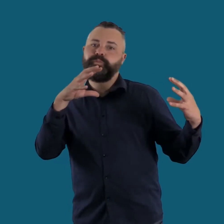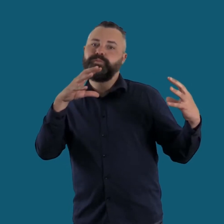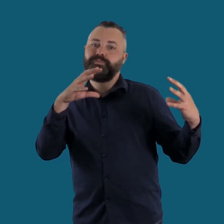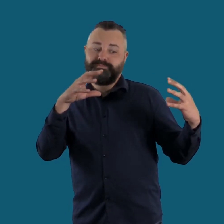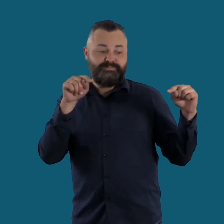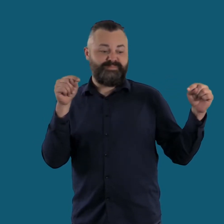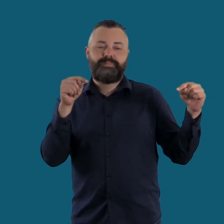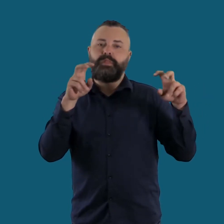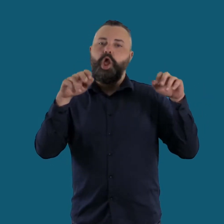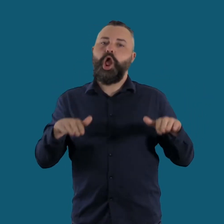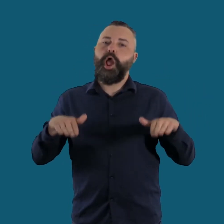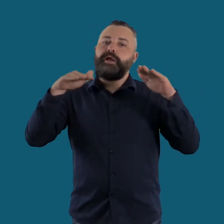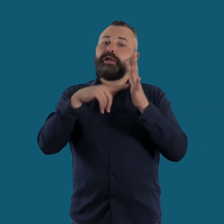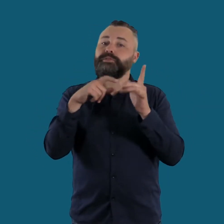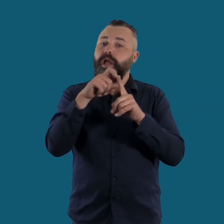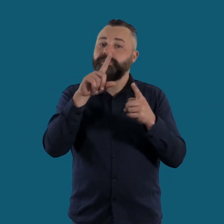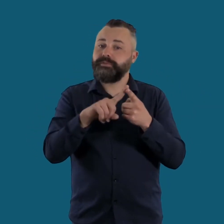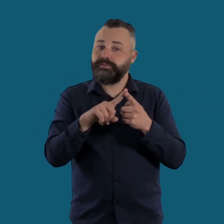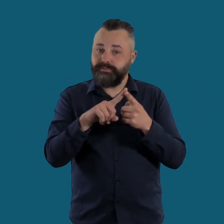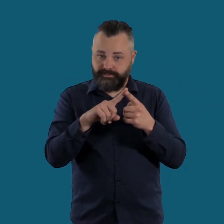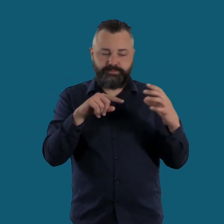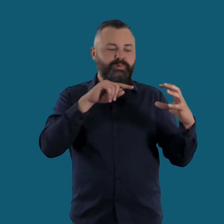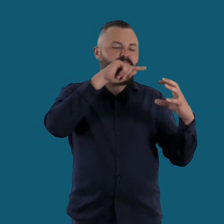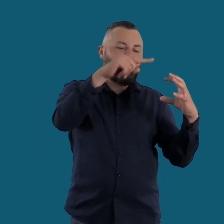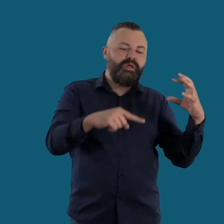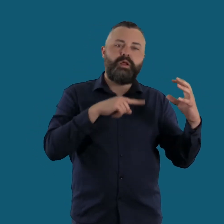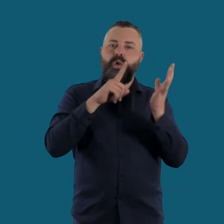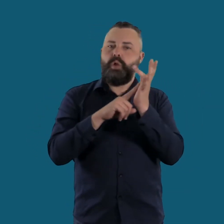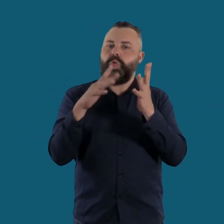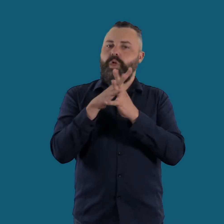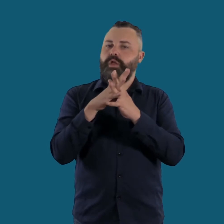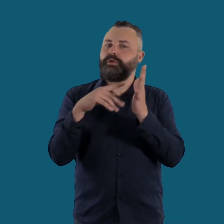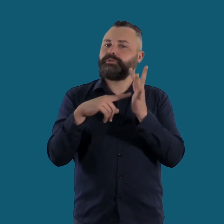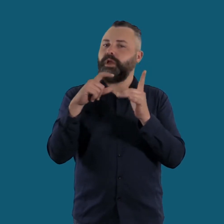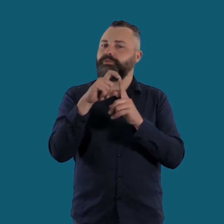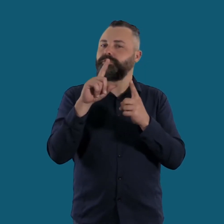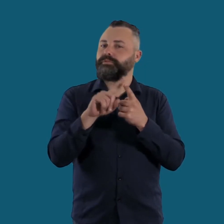then seawater can penetrate inland beyond the normal high water mark, which is the inundation.